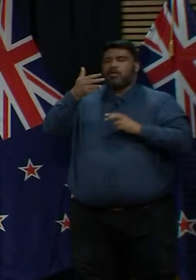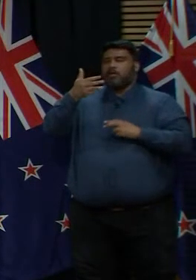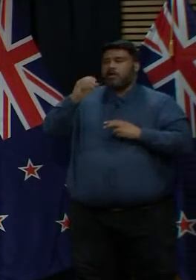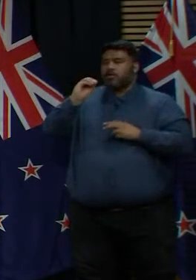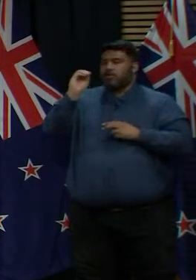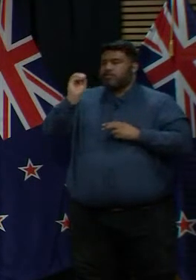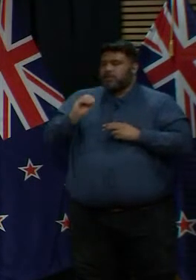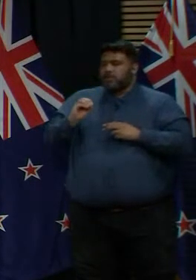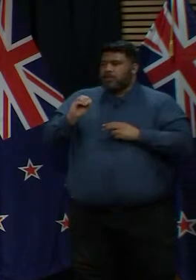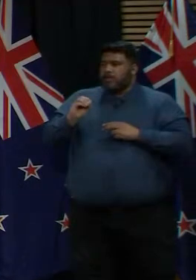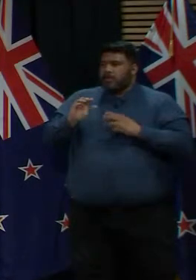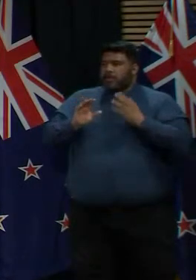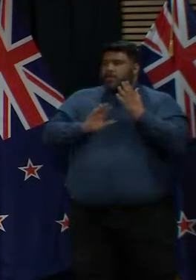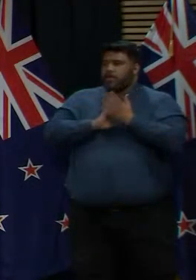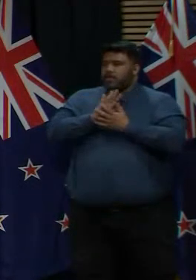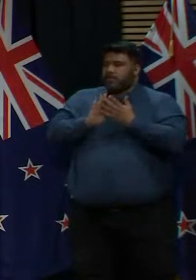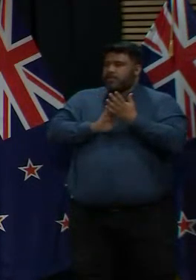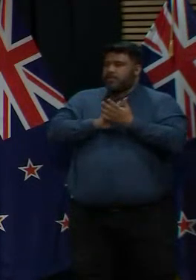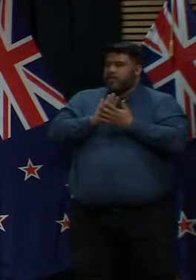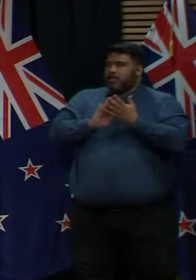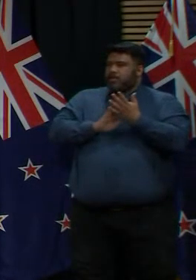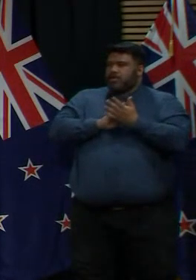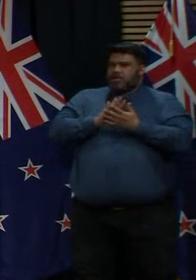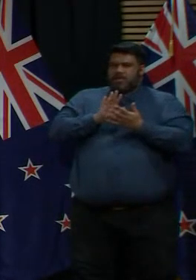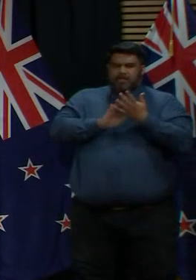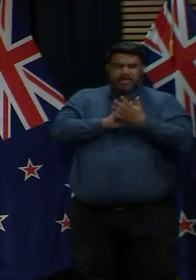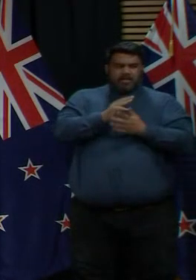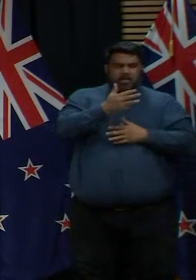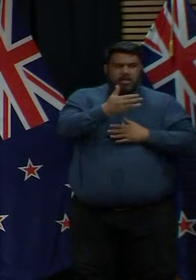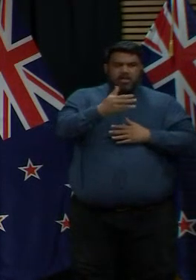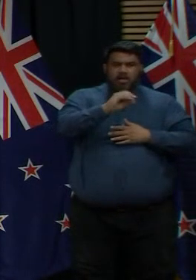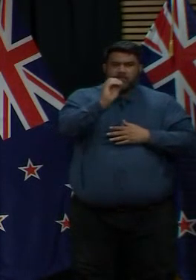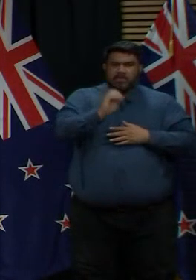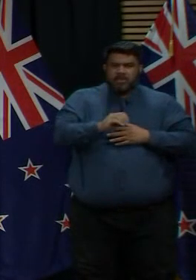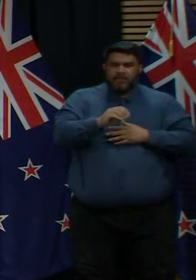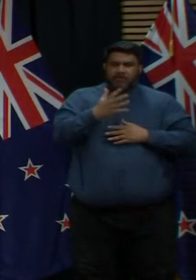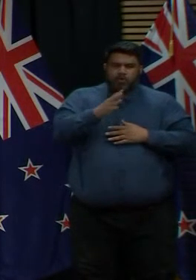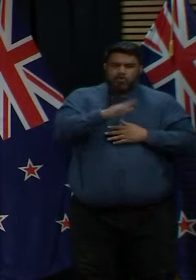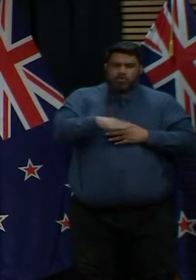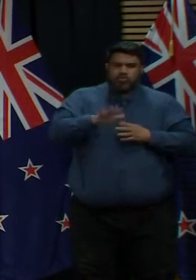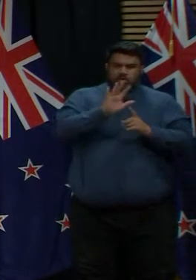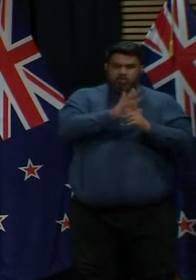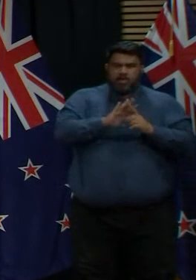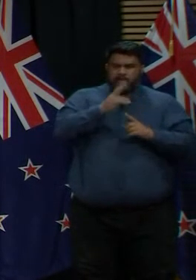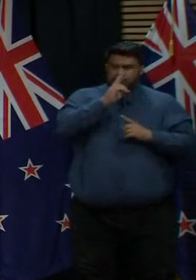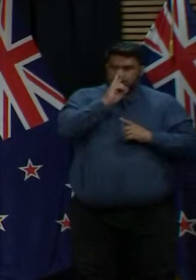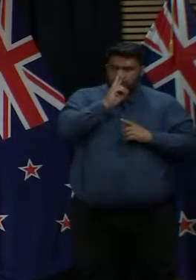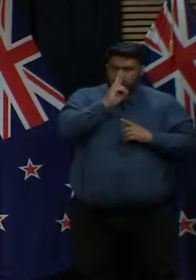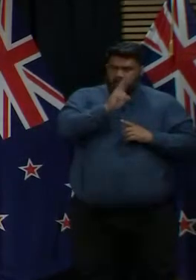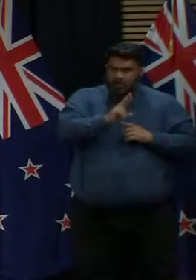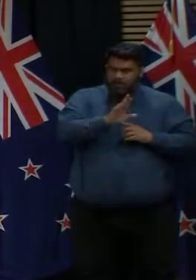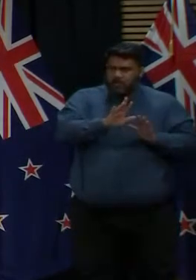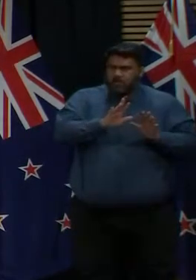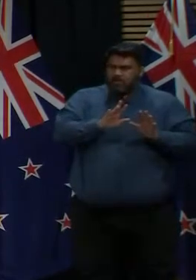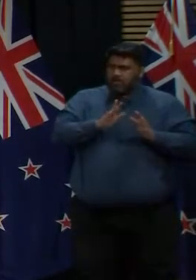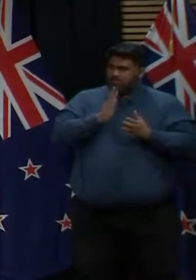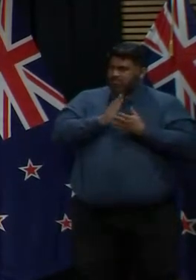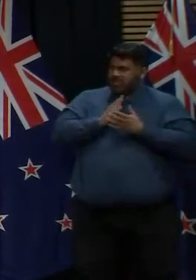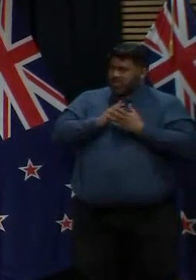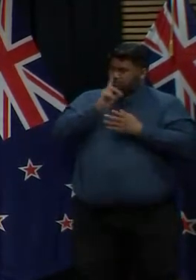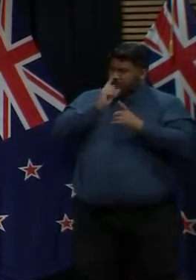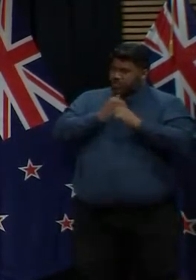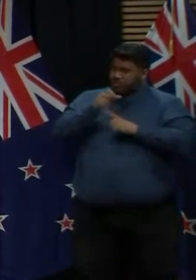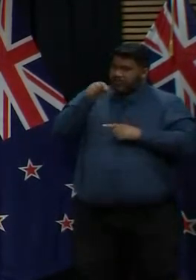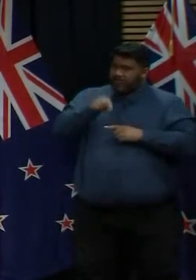need to get 99% of over 12s, which is probably impossible. Most people could say. So over 5s necessary to get to that 90%